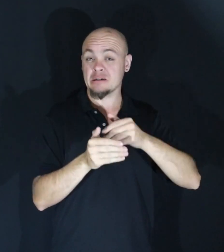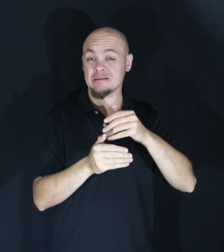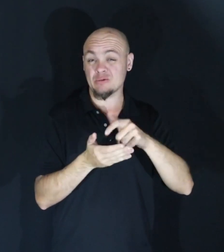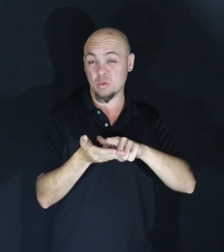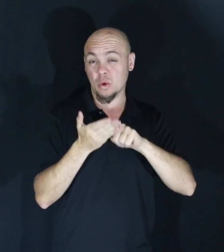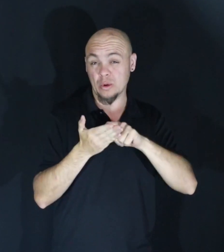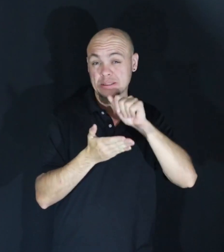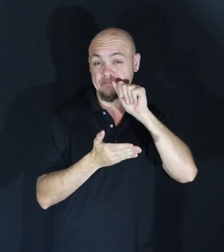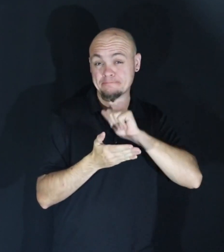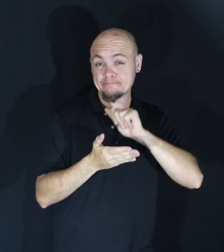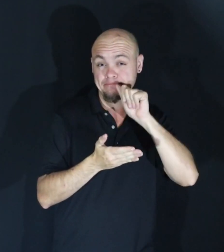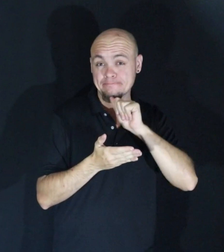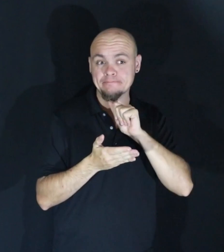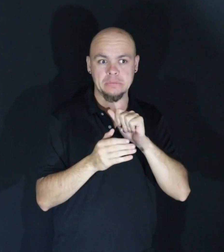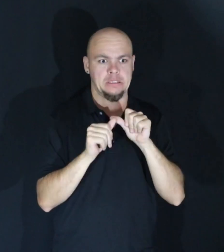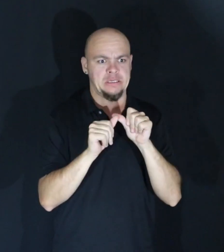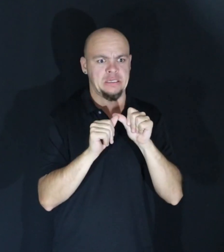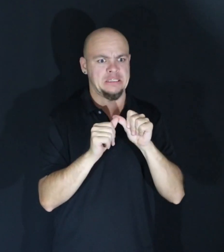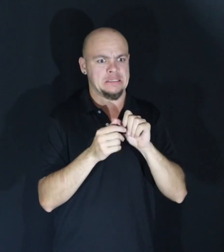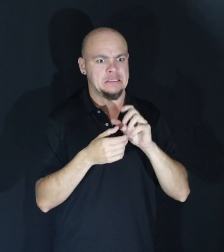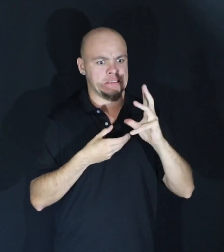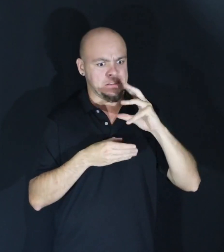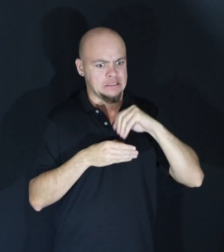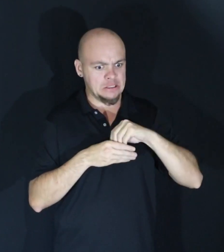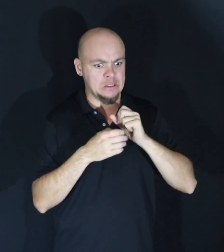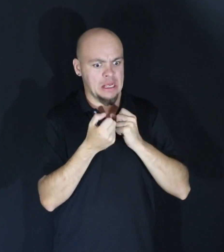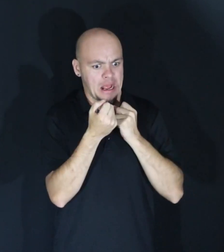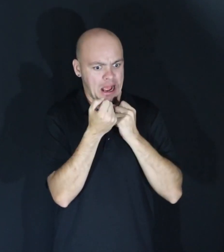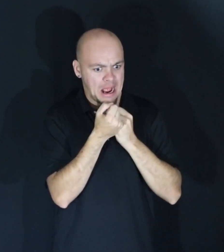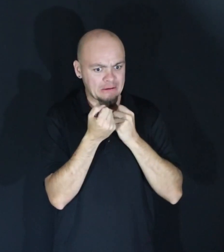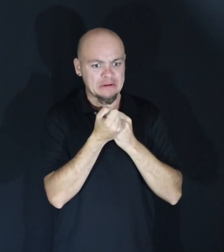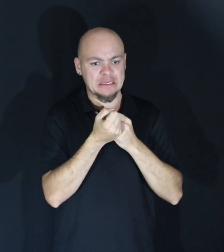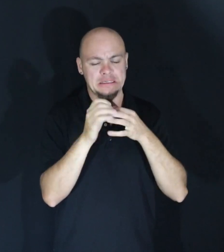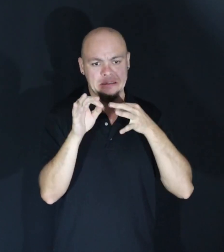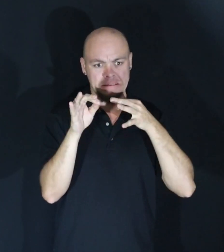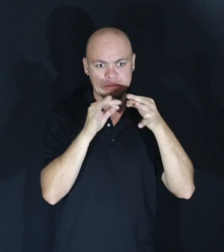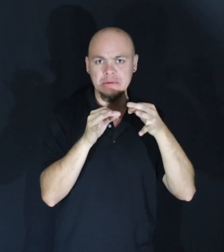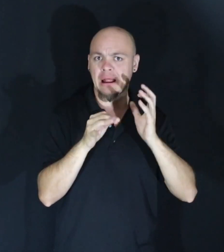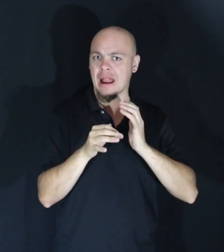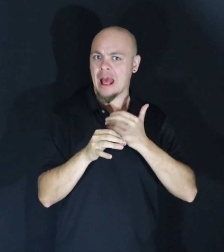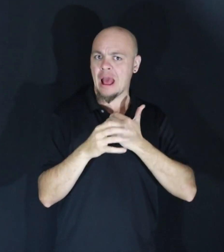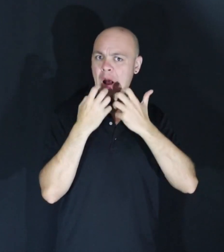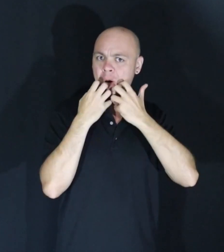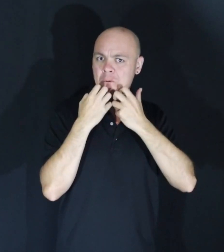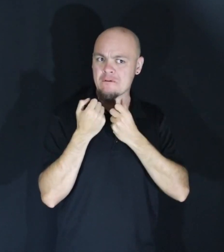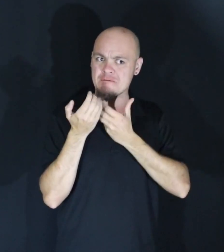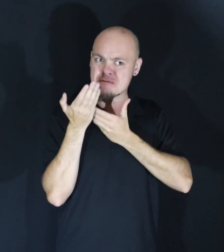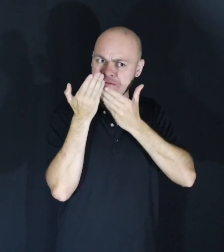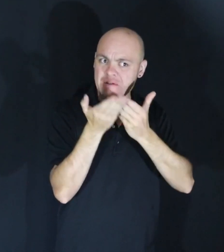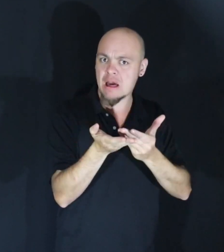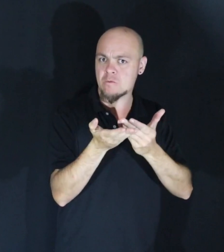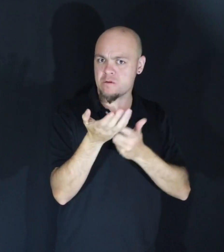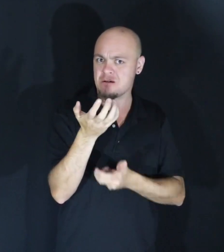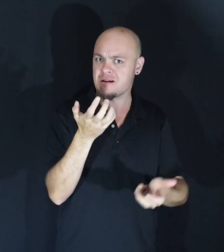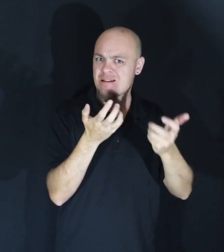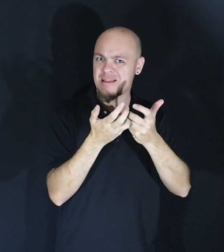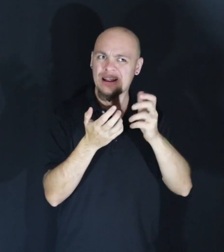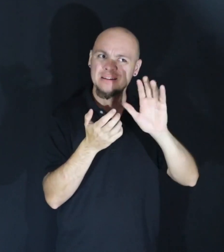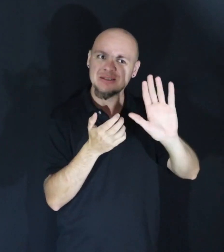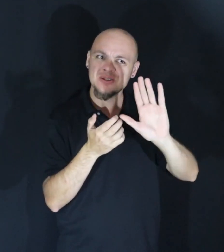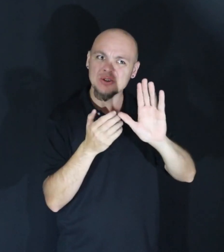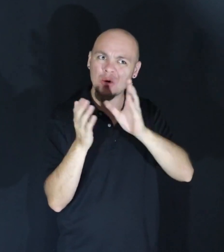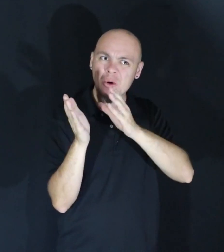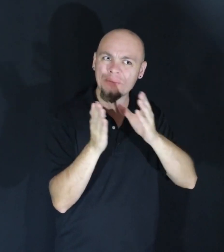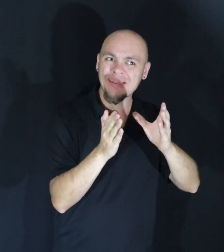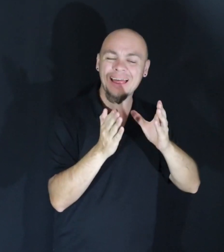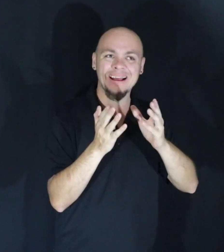is exhausting to constantly have to internally advocate and explain the value that we bring and our alignment to the business strategies and the